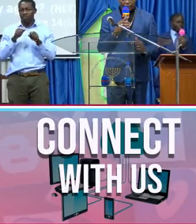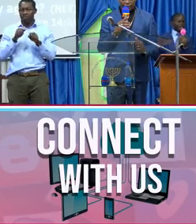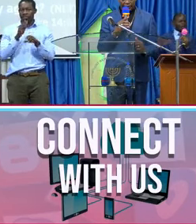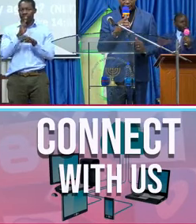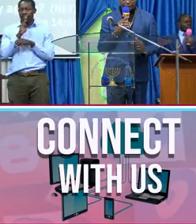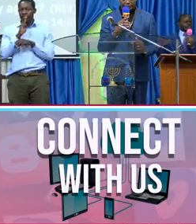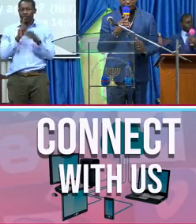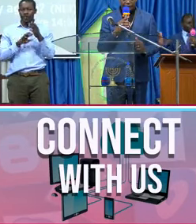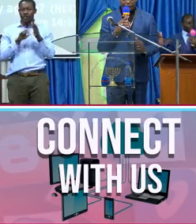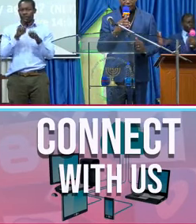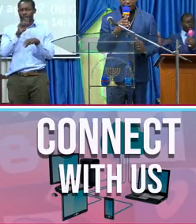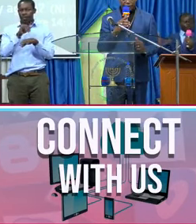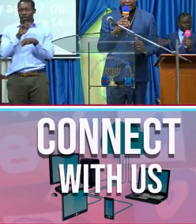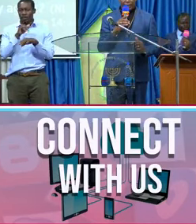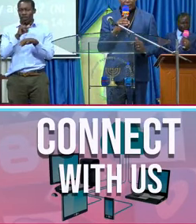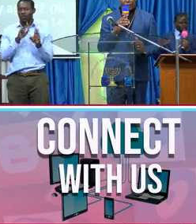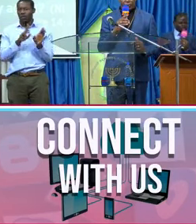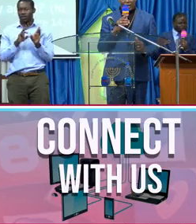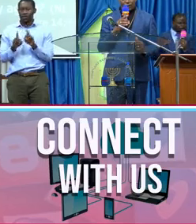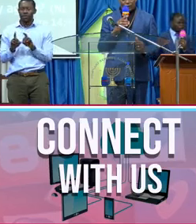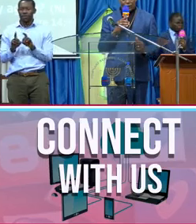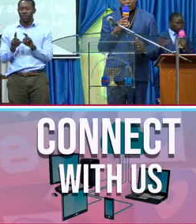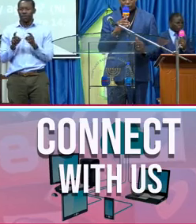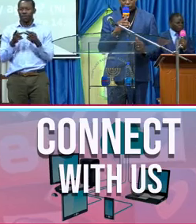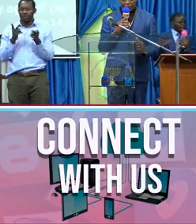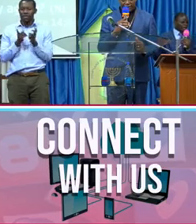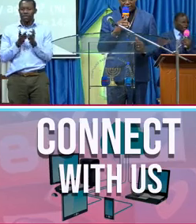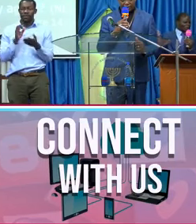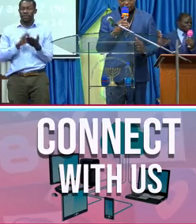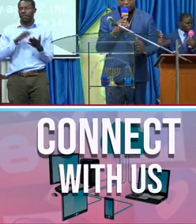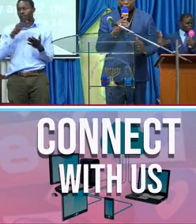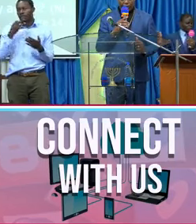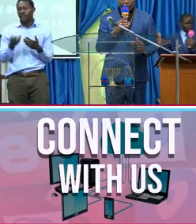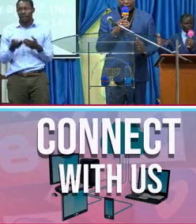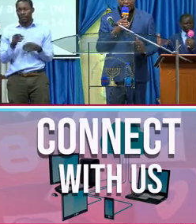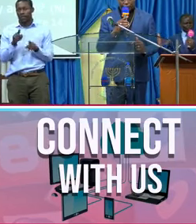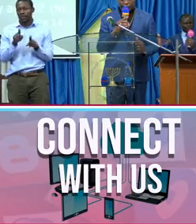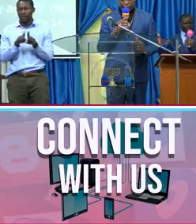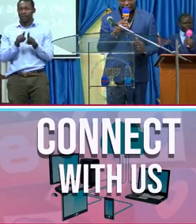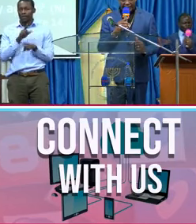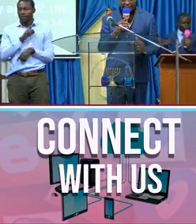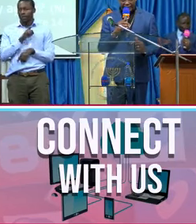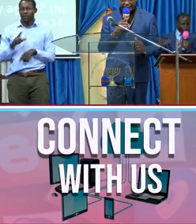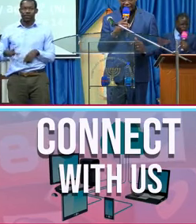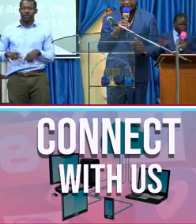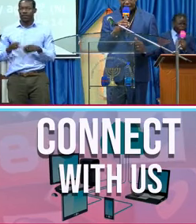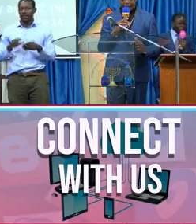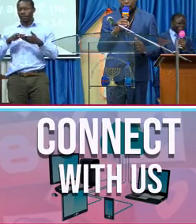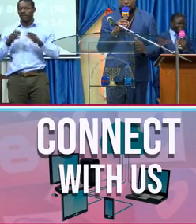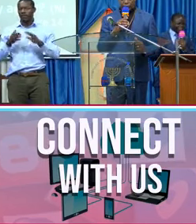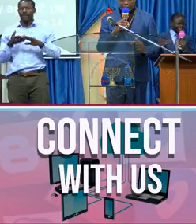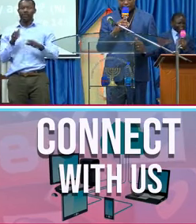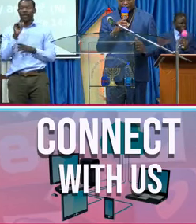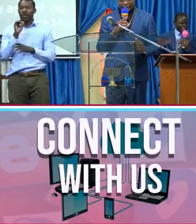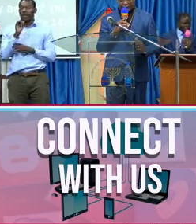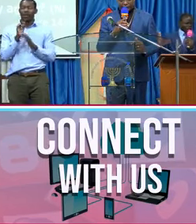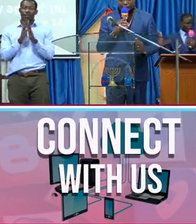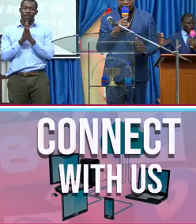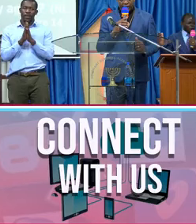us to be. Father, where we have fallen short, we repent today and we